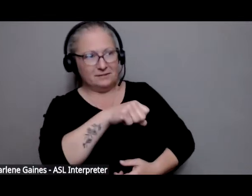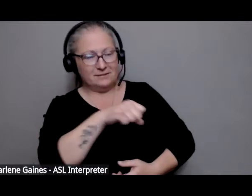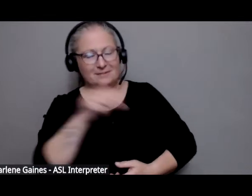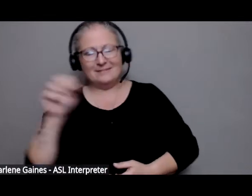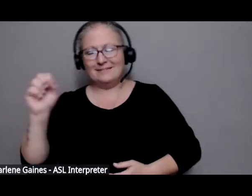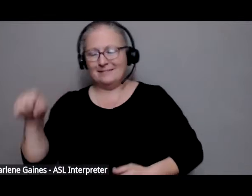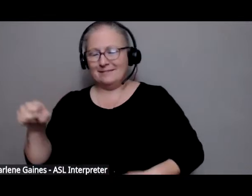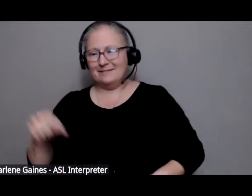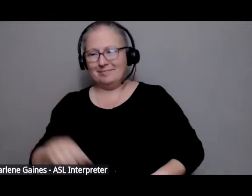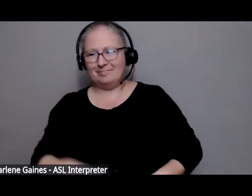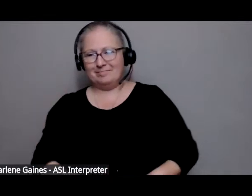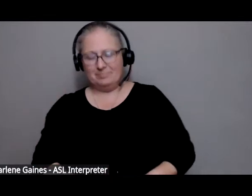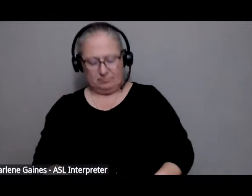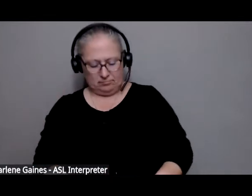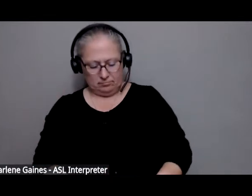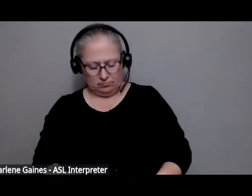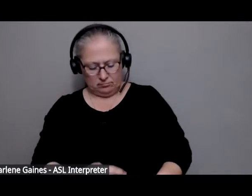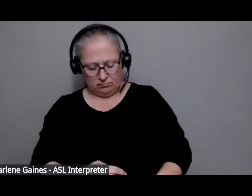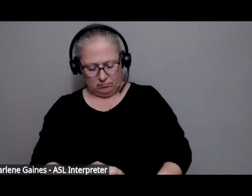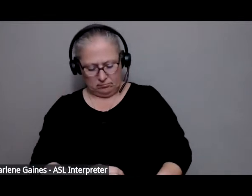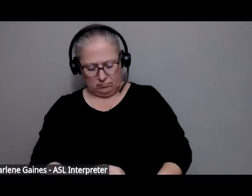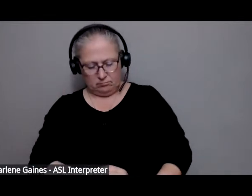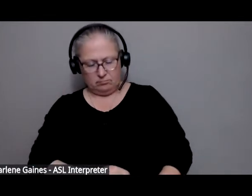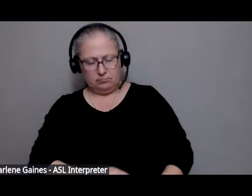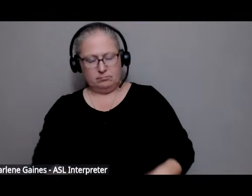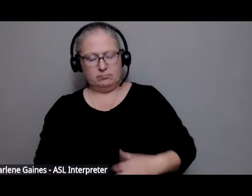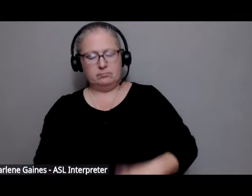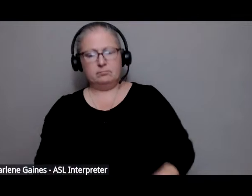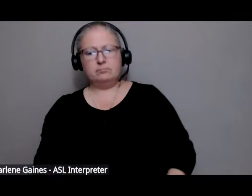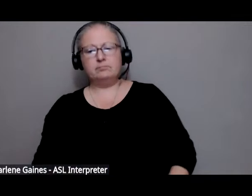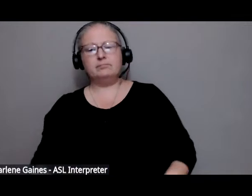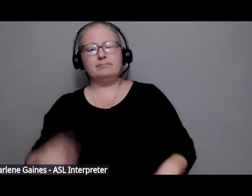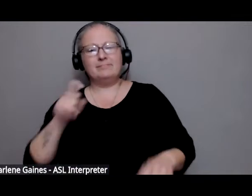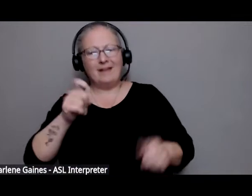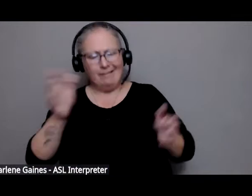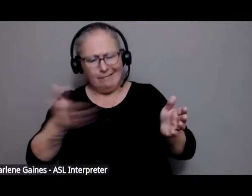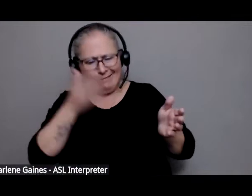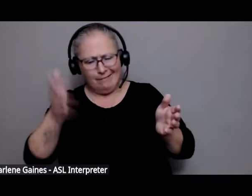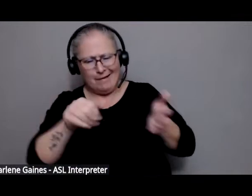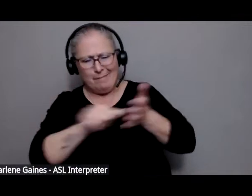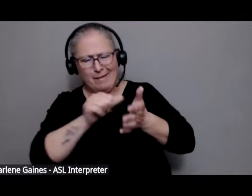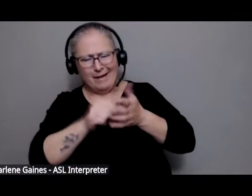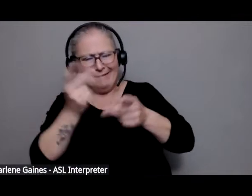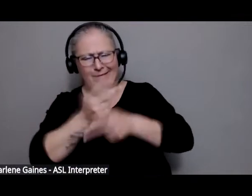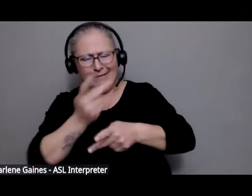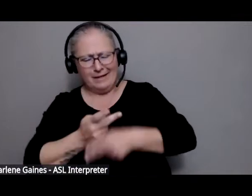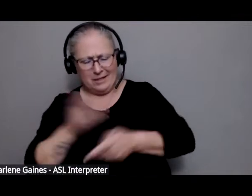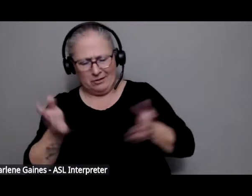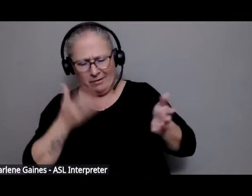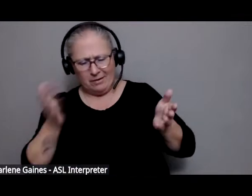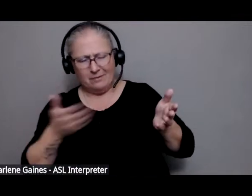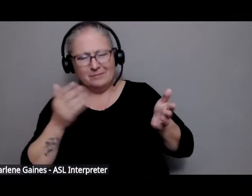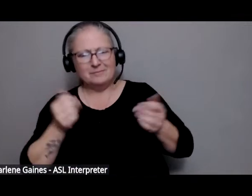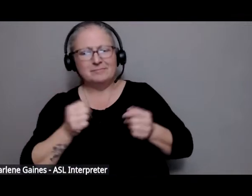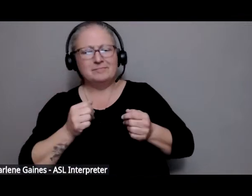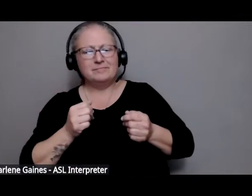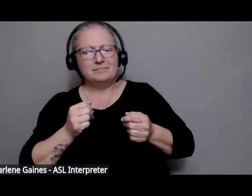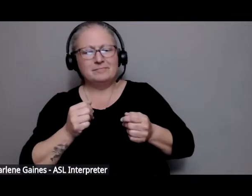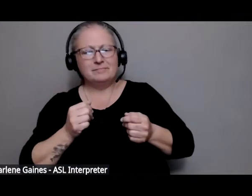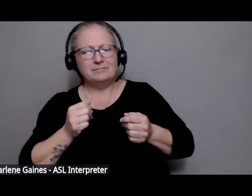Aye. Okay. I have to turn a lot of pages to figure out, yeah. Mhm. You're doing